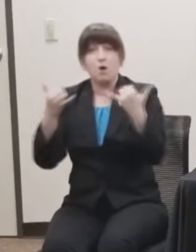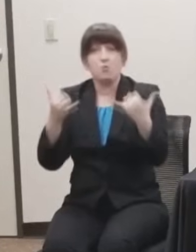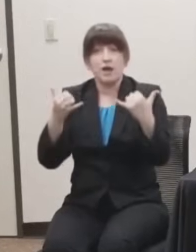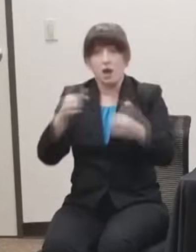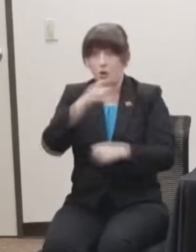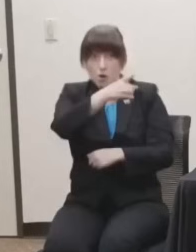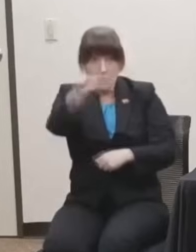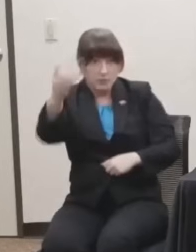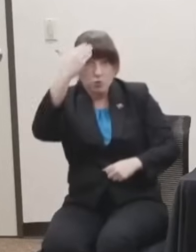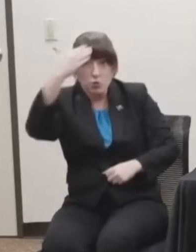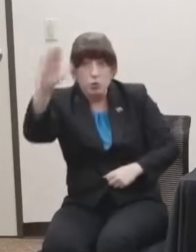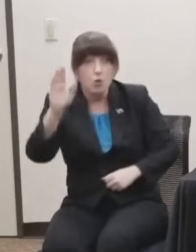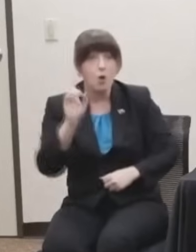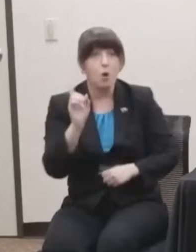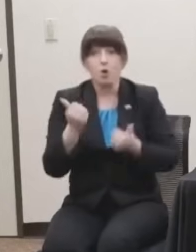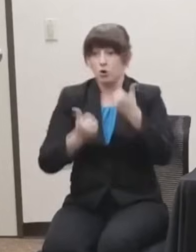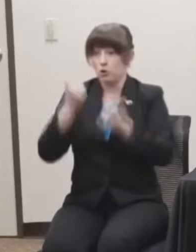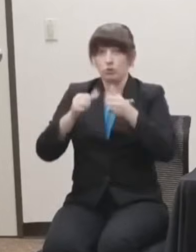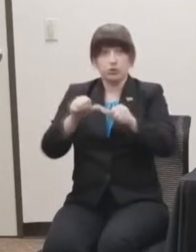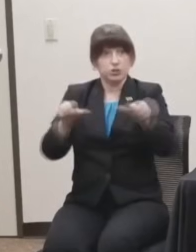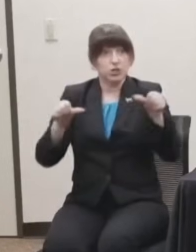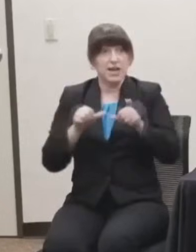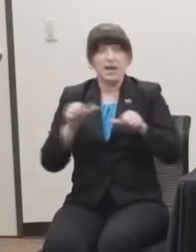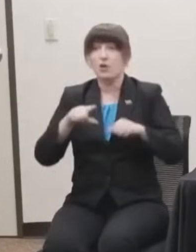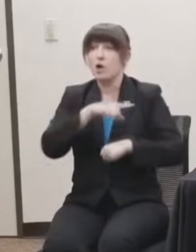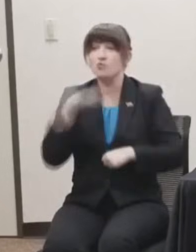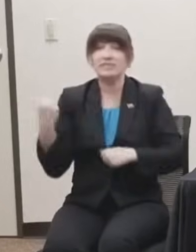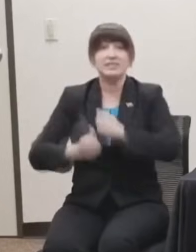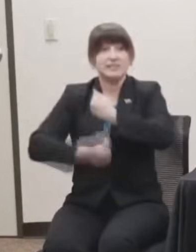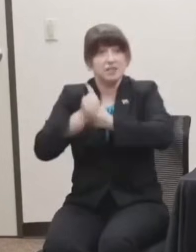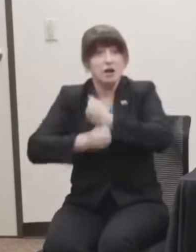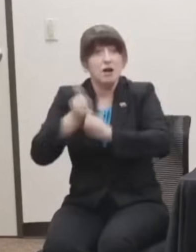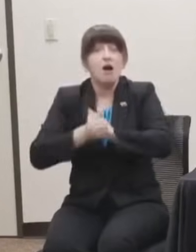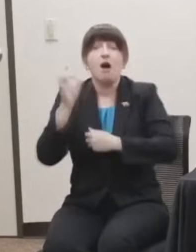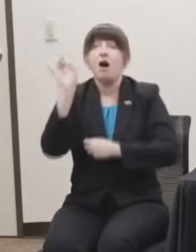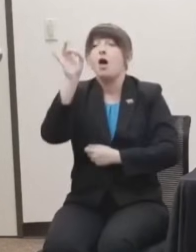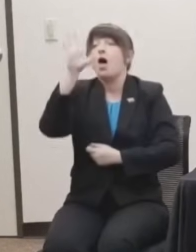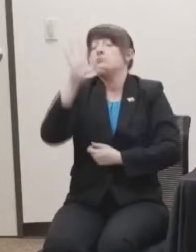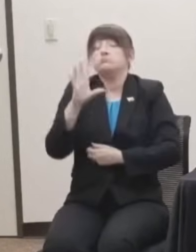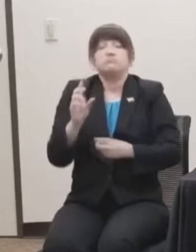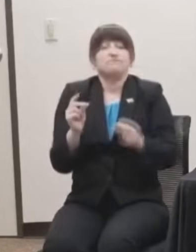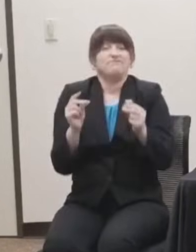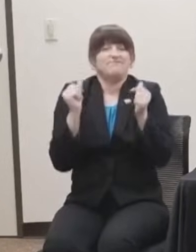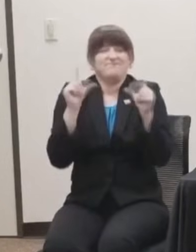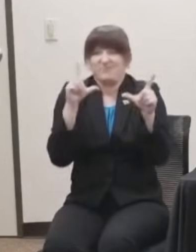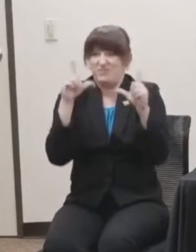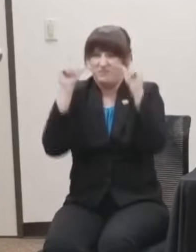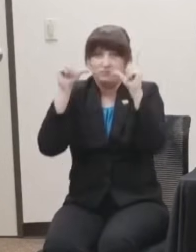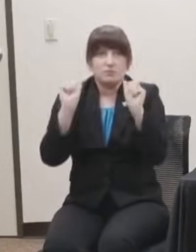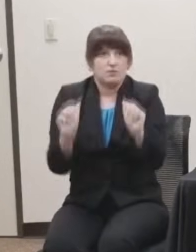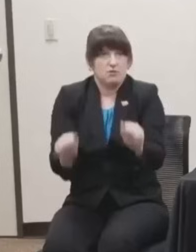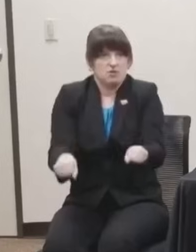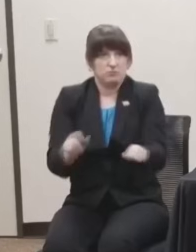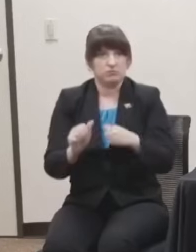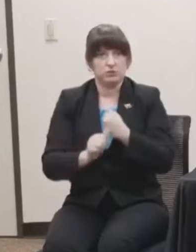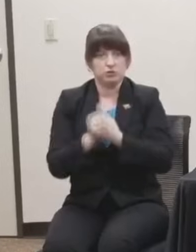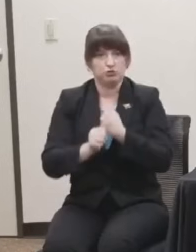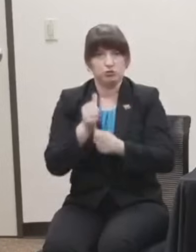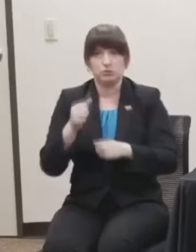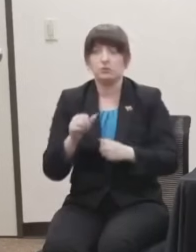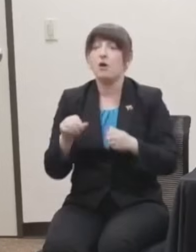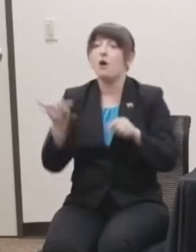water crossings, you could find yourself in a very dangerous situation. The next thing is we see a lot of information on social media